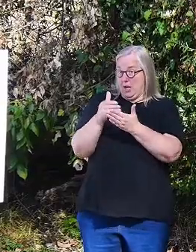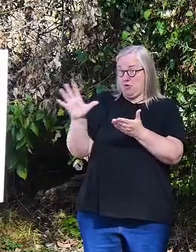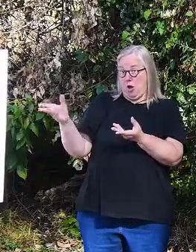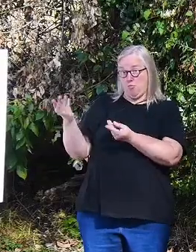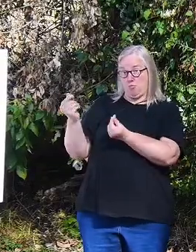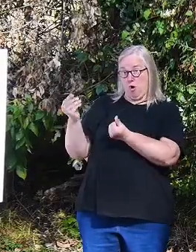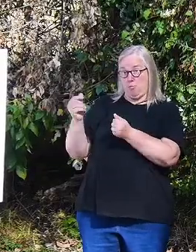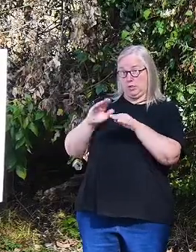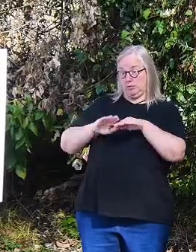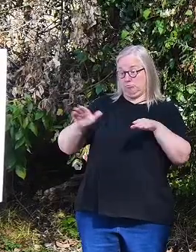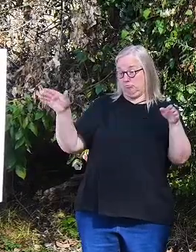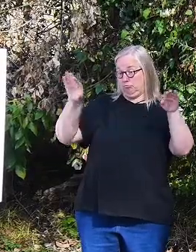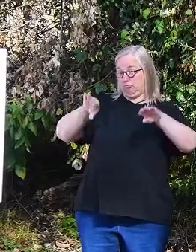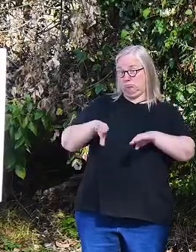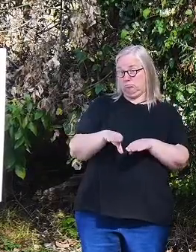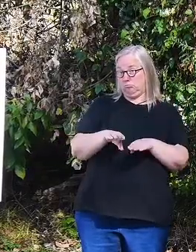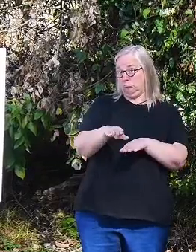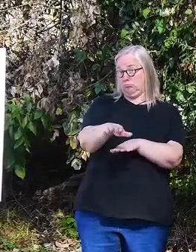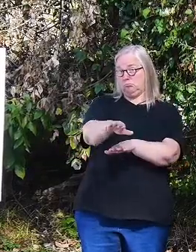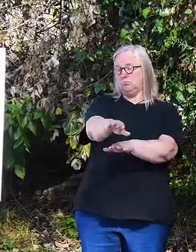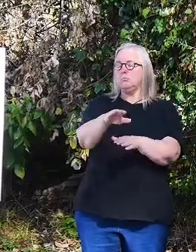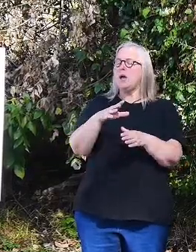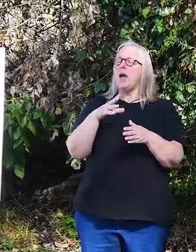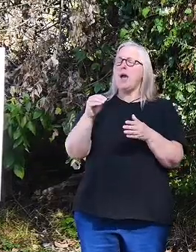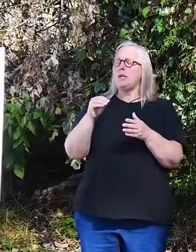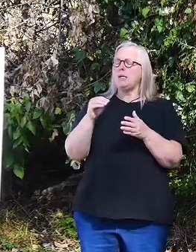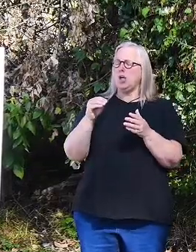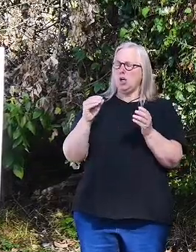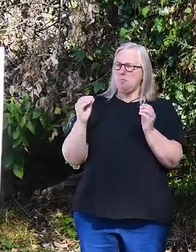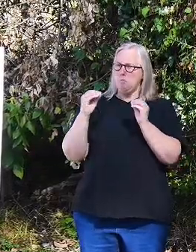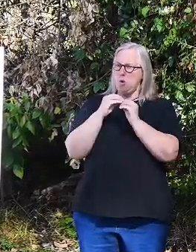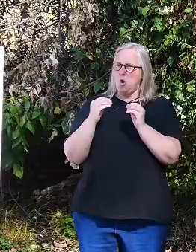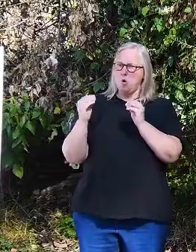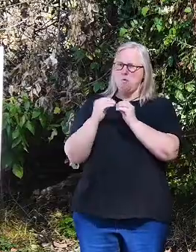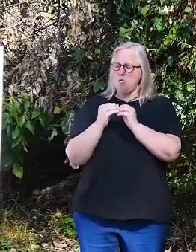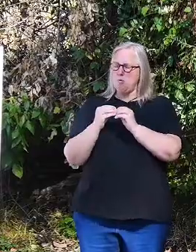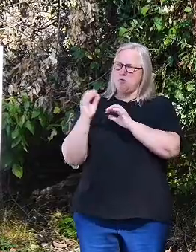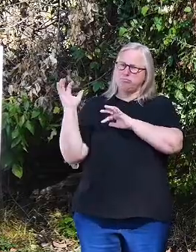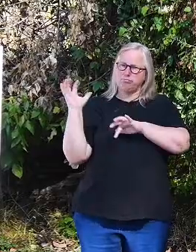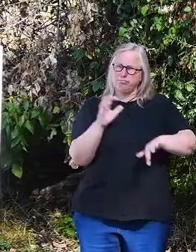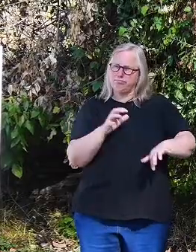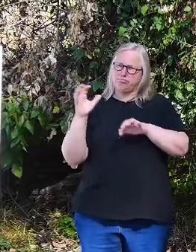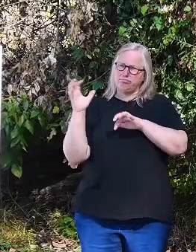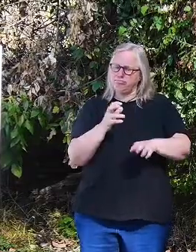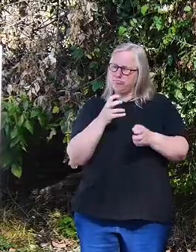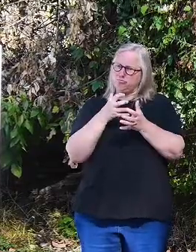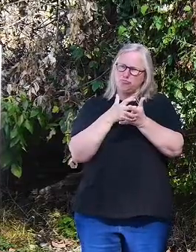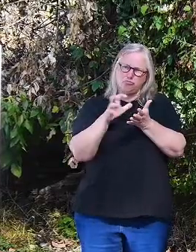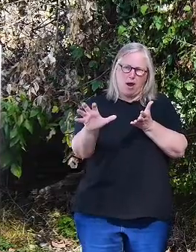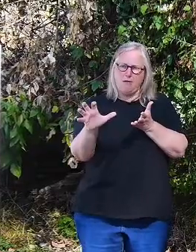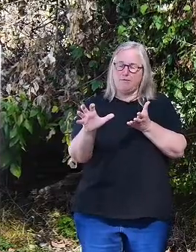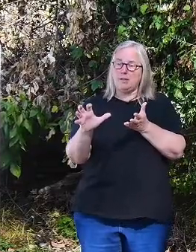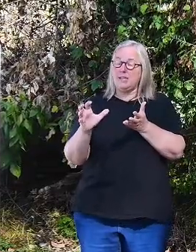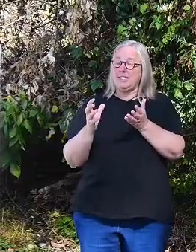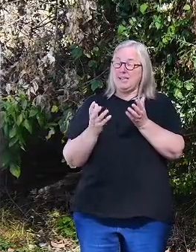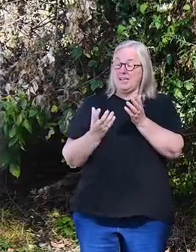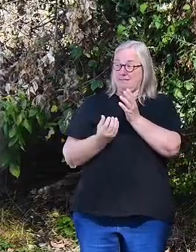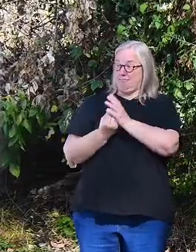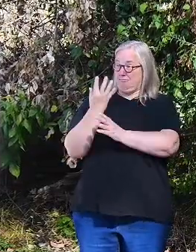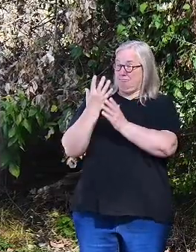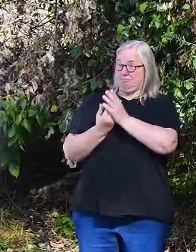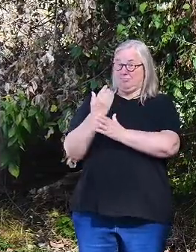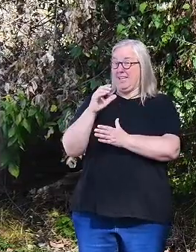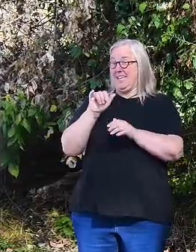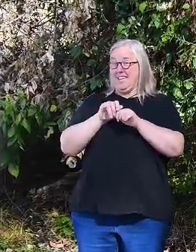property. And with increasingly harsh rainstorms, invasive plants,